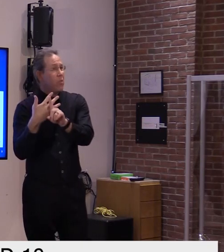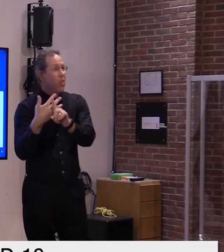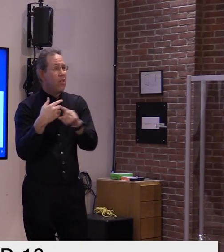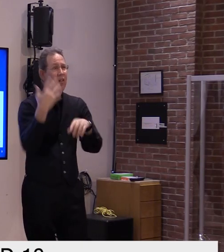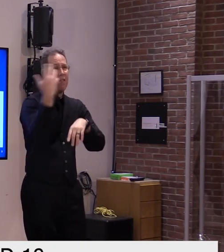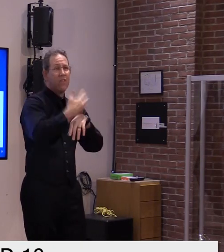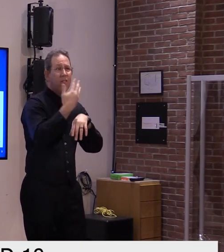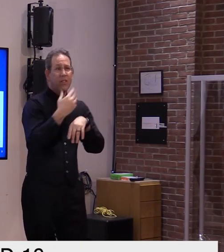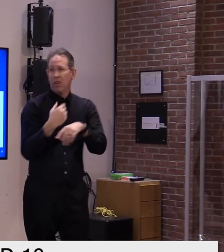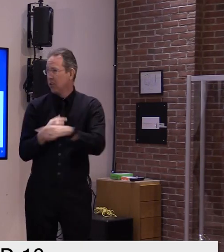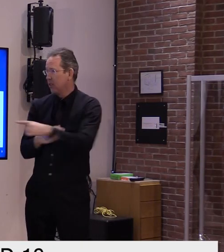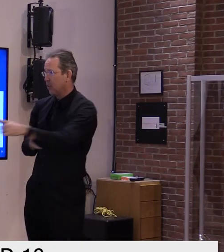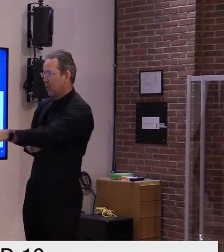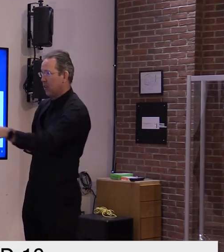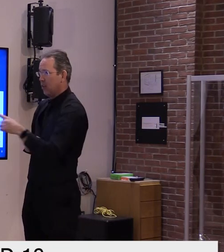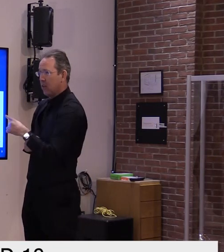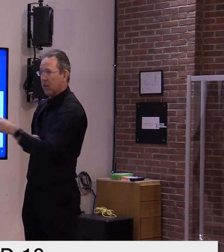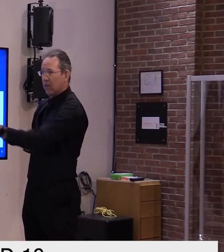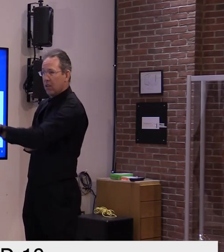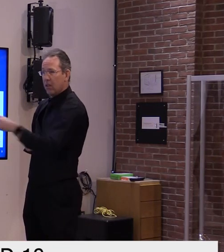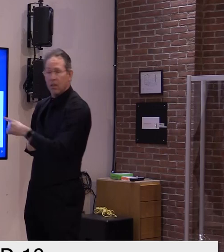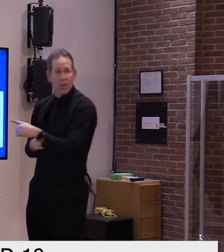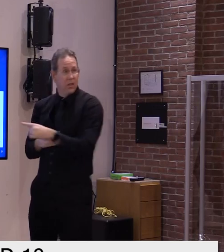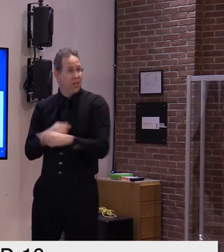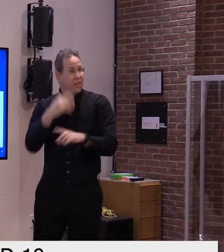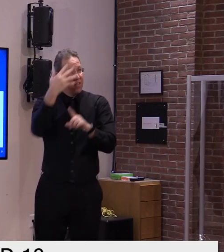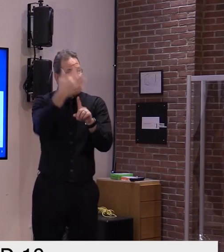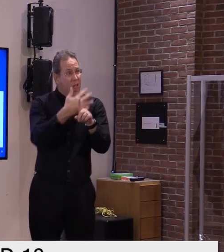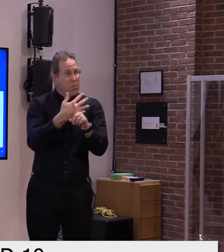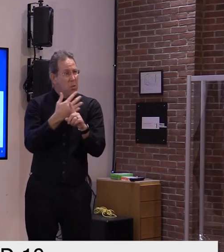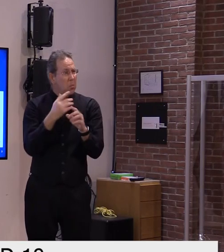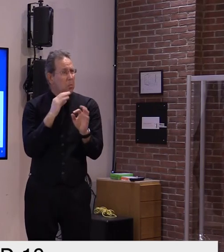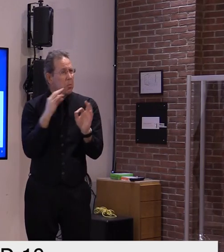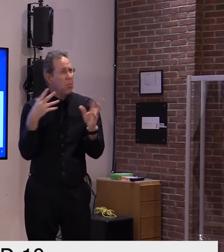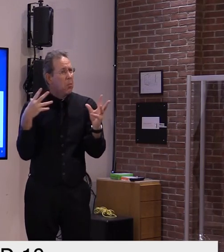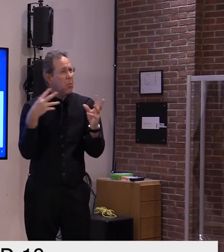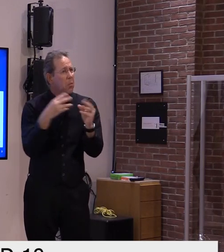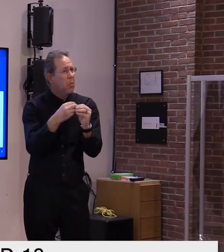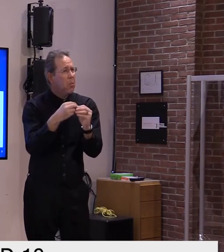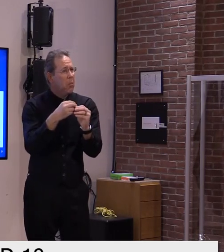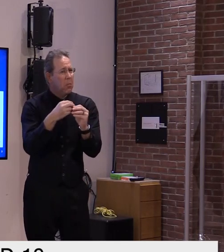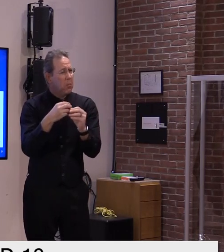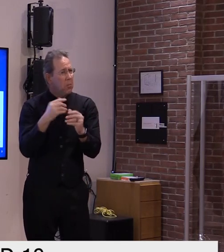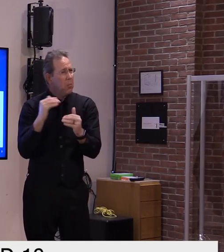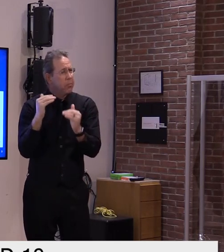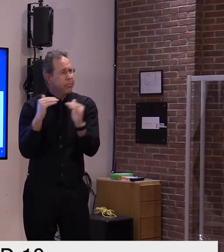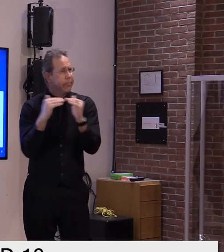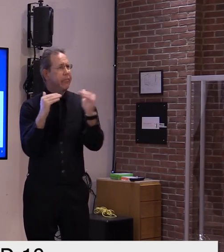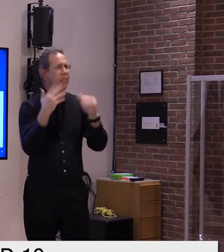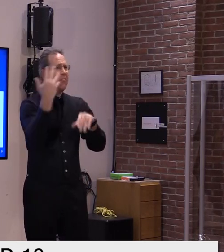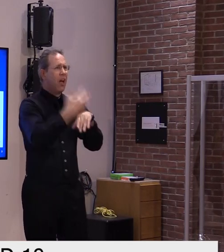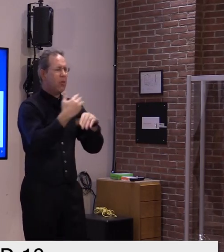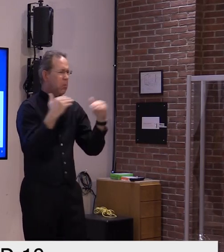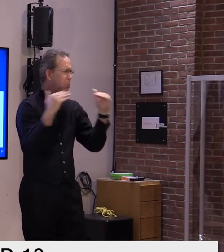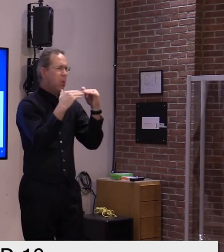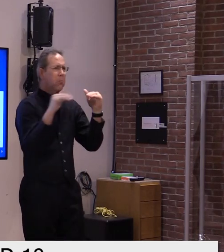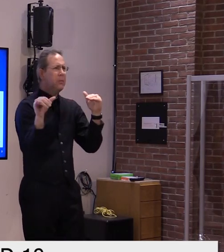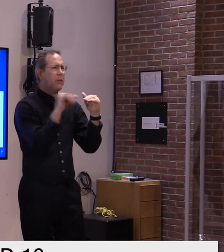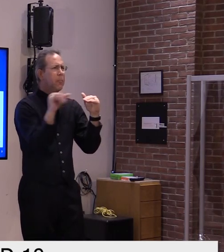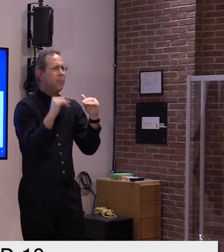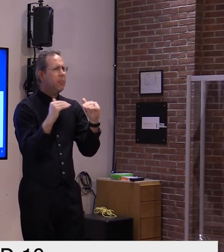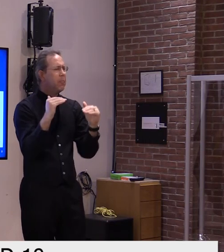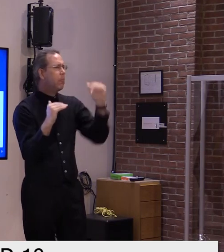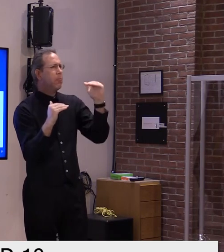current risk into perspective, imagine that over the last 5 days, Vermont has reported more